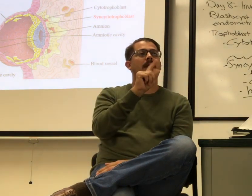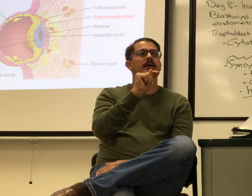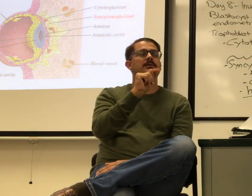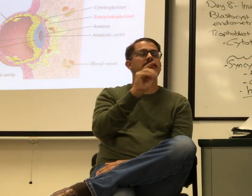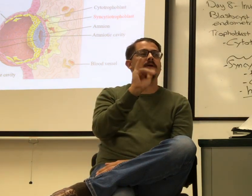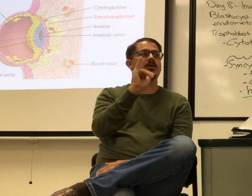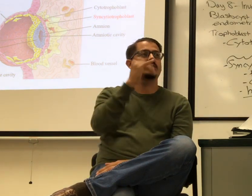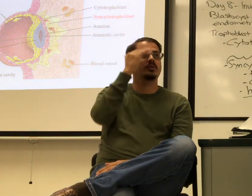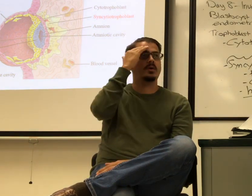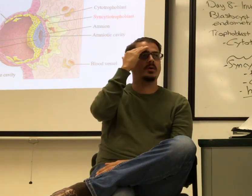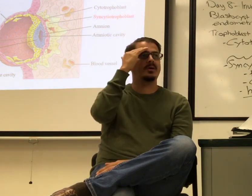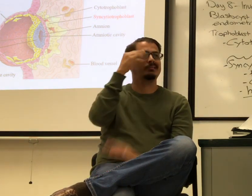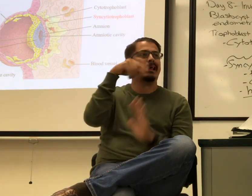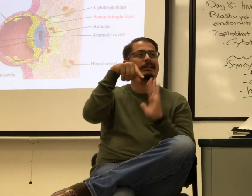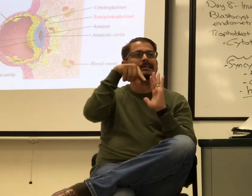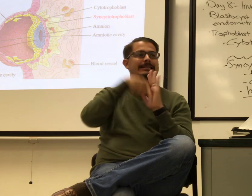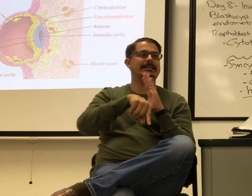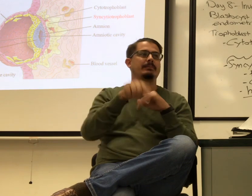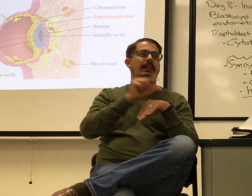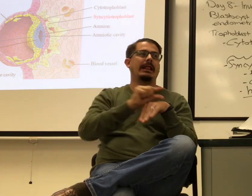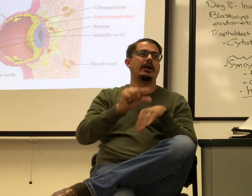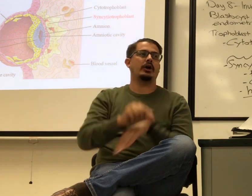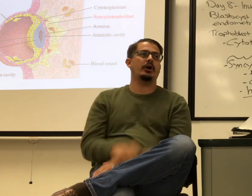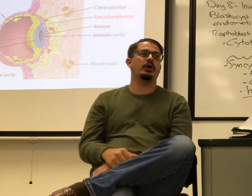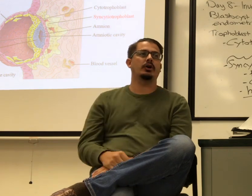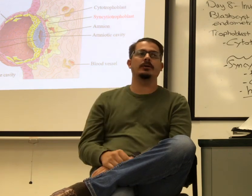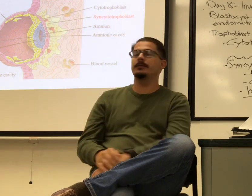also known as just the deep layer.